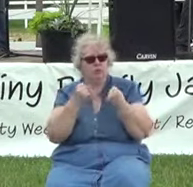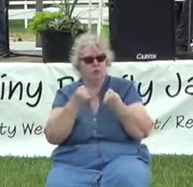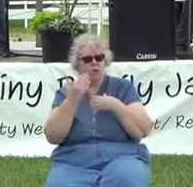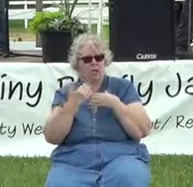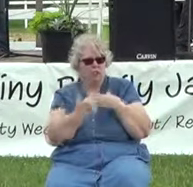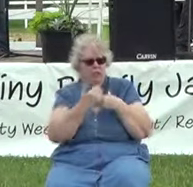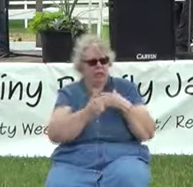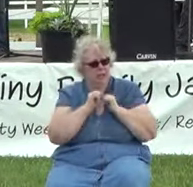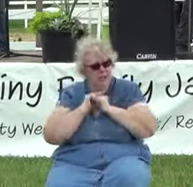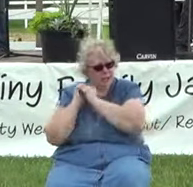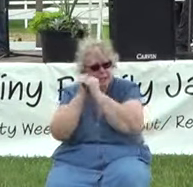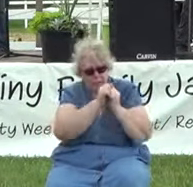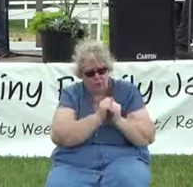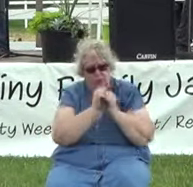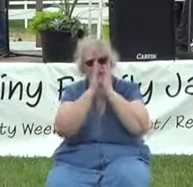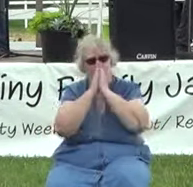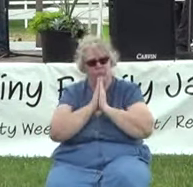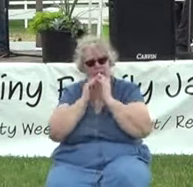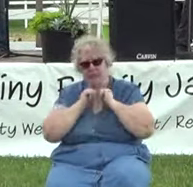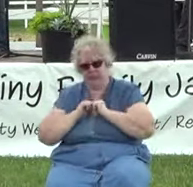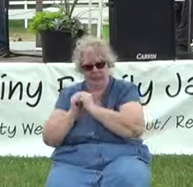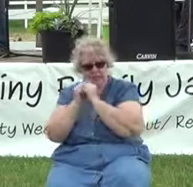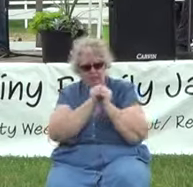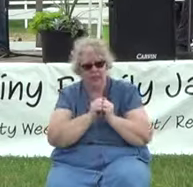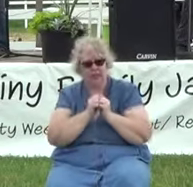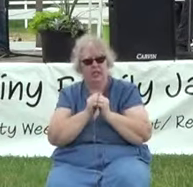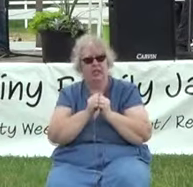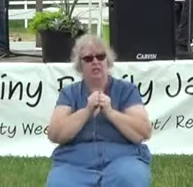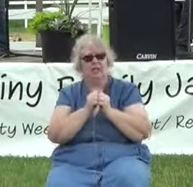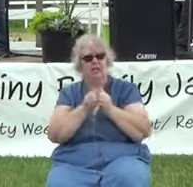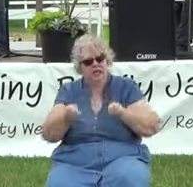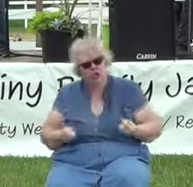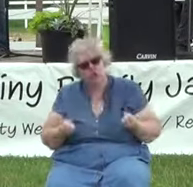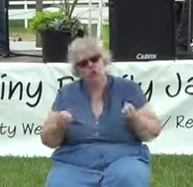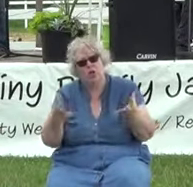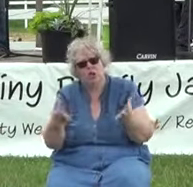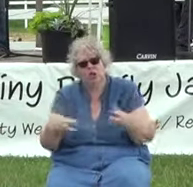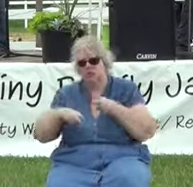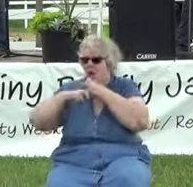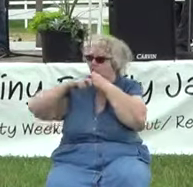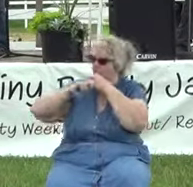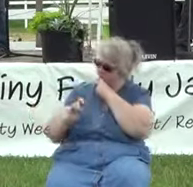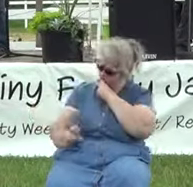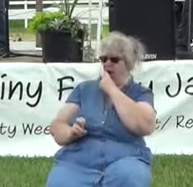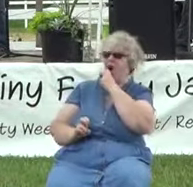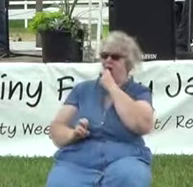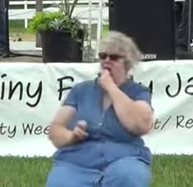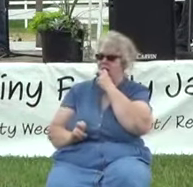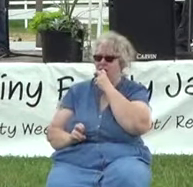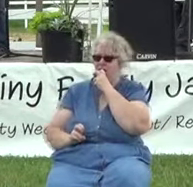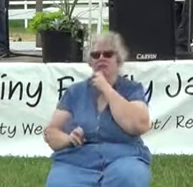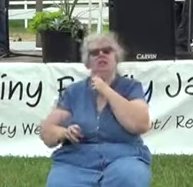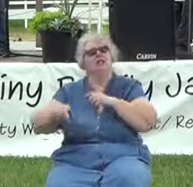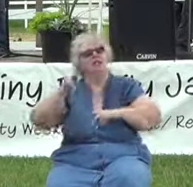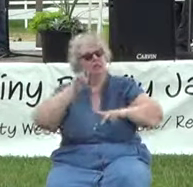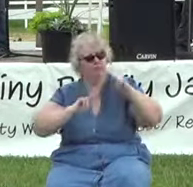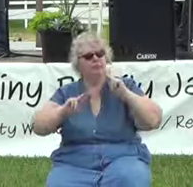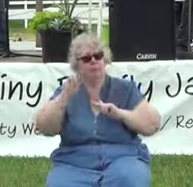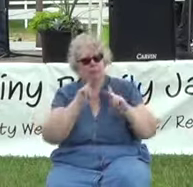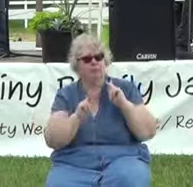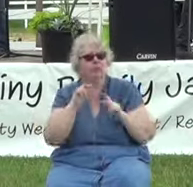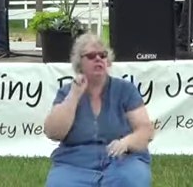another, and we pray together, it causes awe. And I'm telling you, there are people